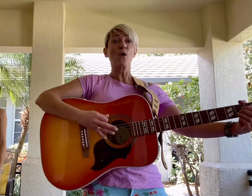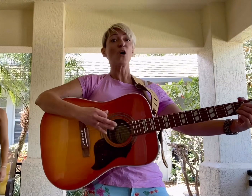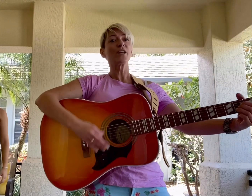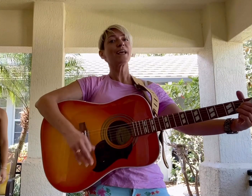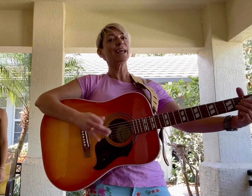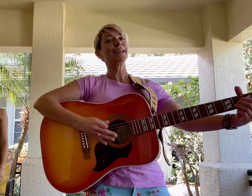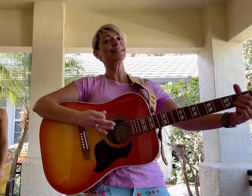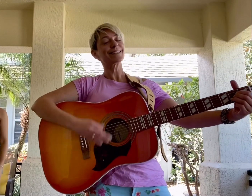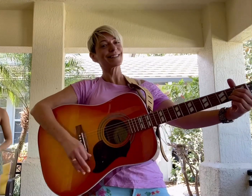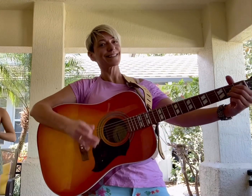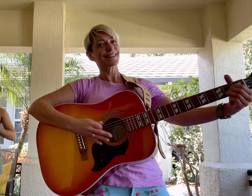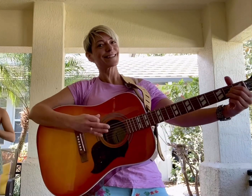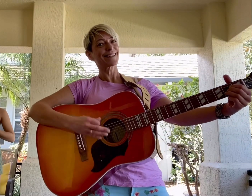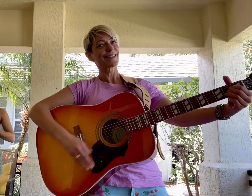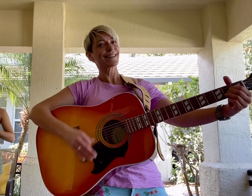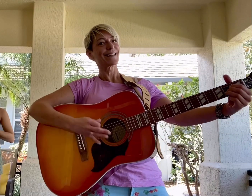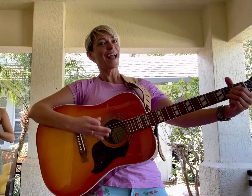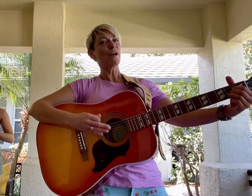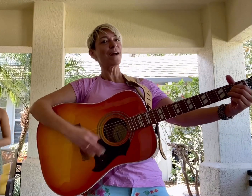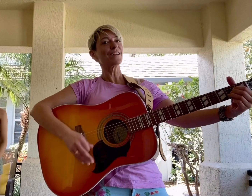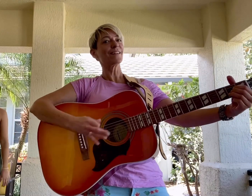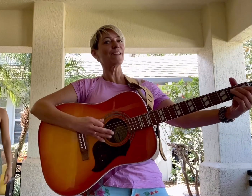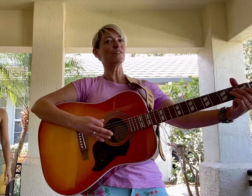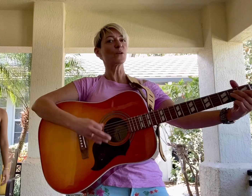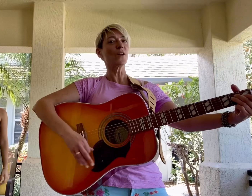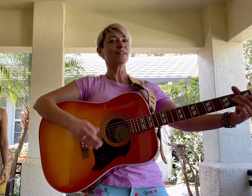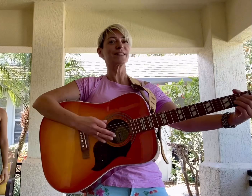Before you eat. And when you leave the toilet seat.